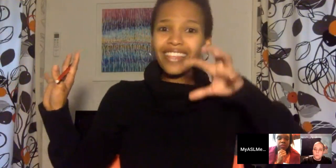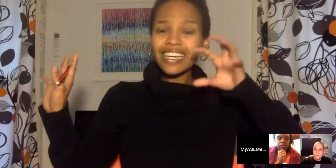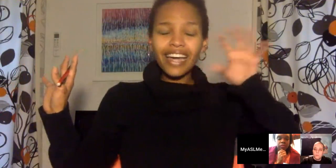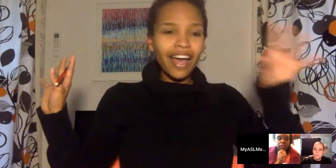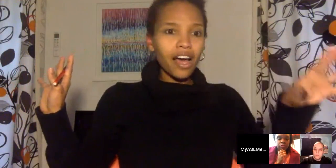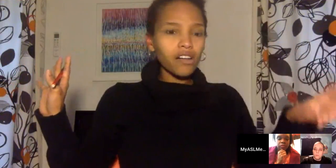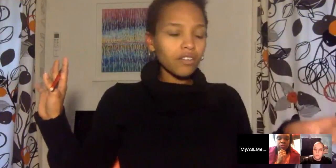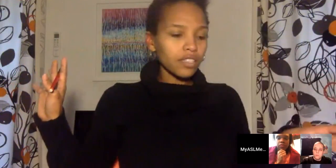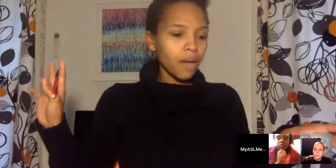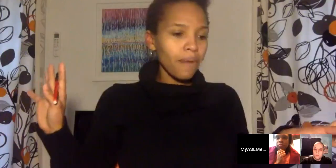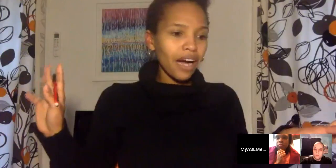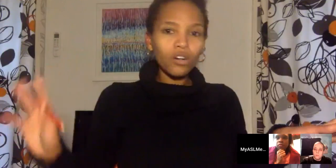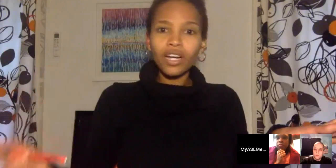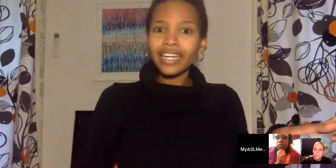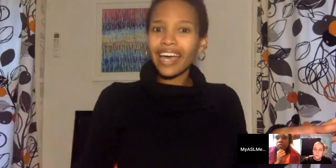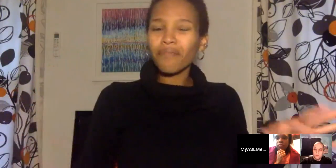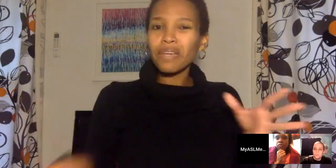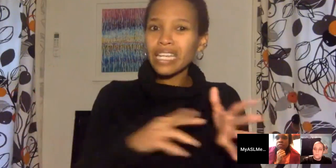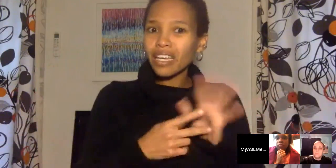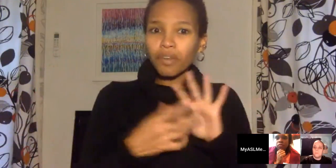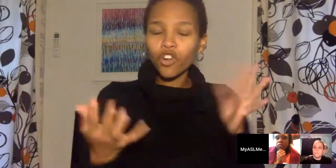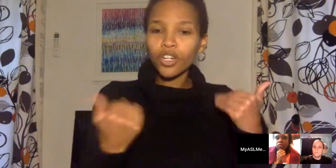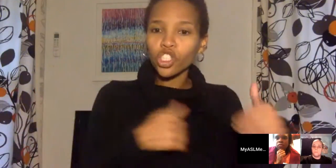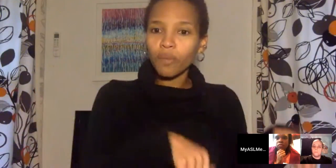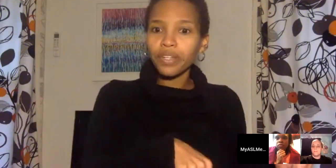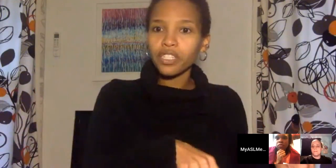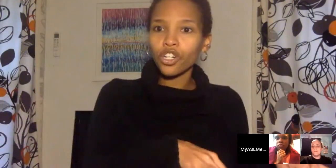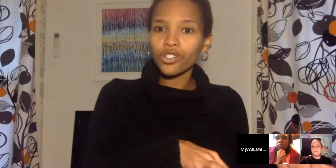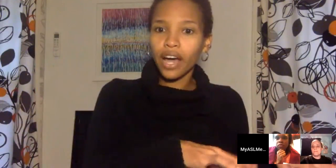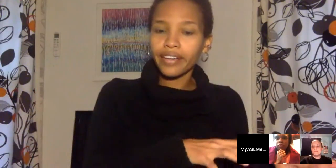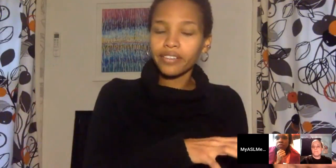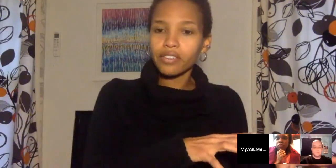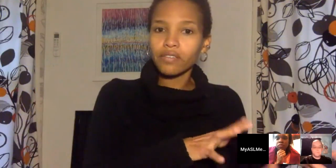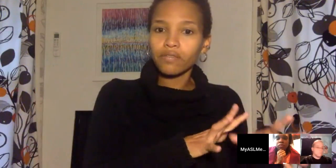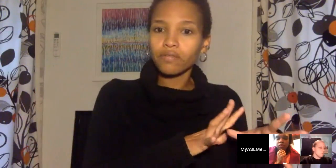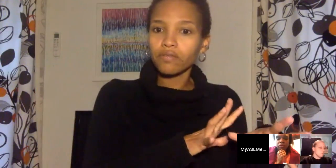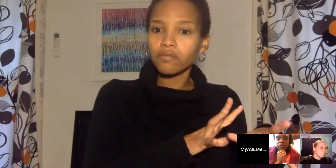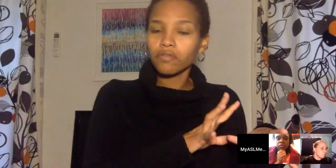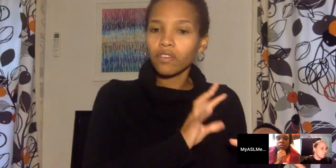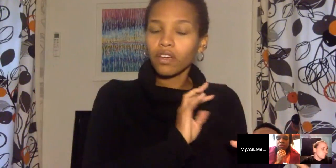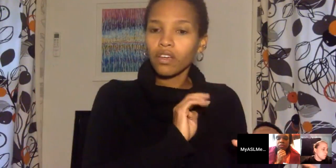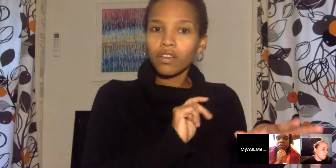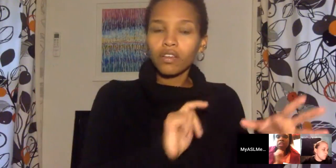Anything else about, again, meaning before we jump into her signs?